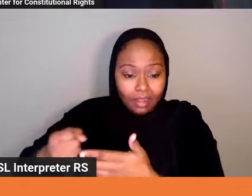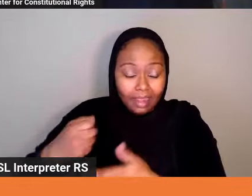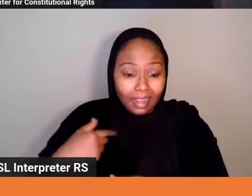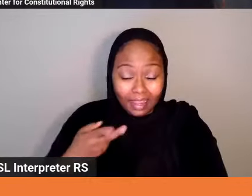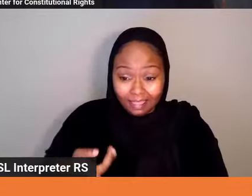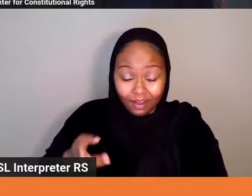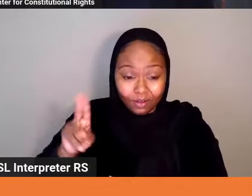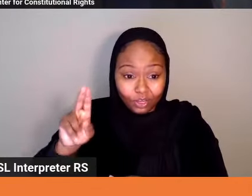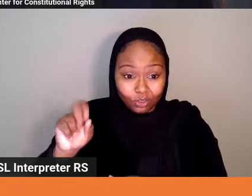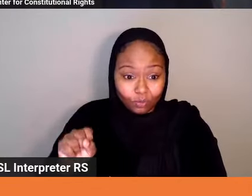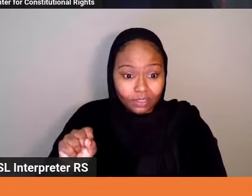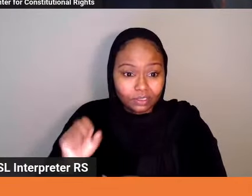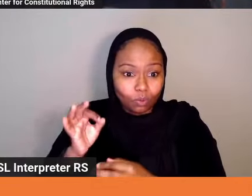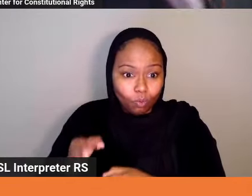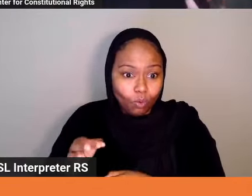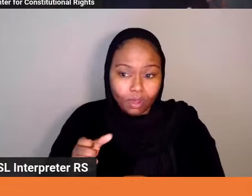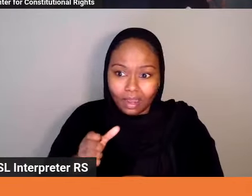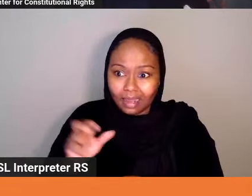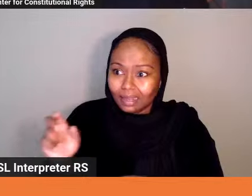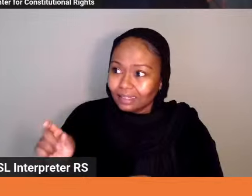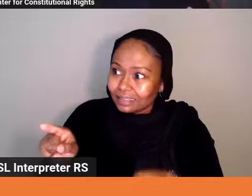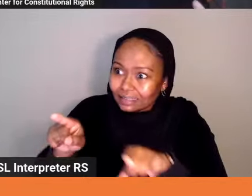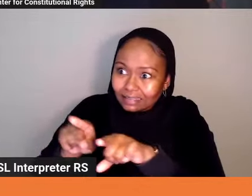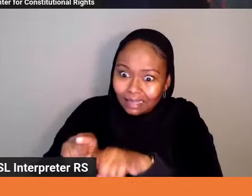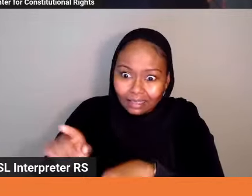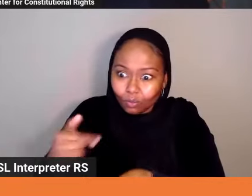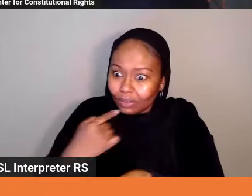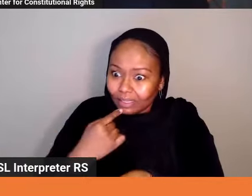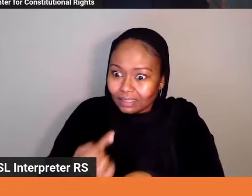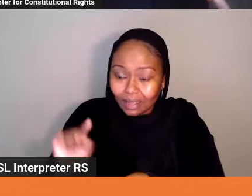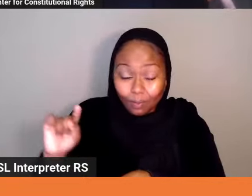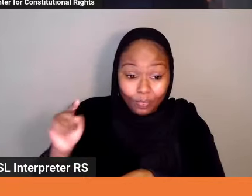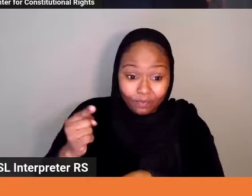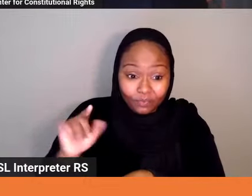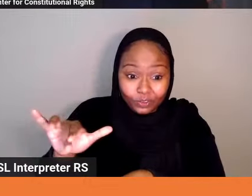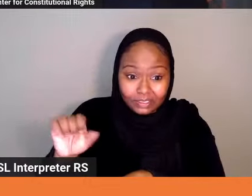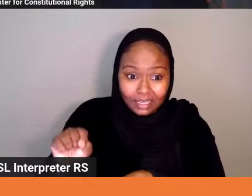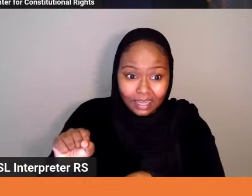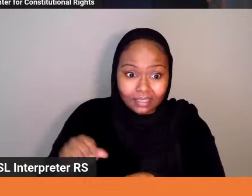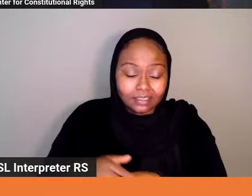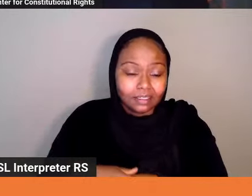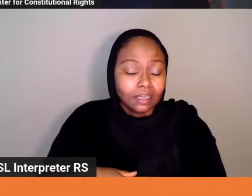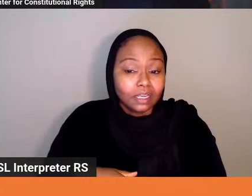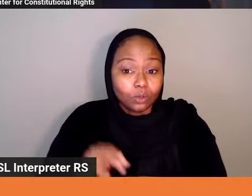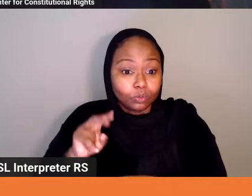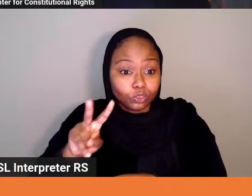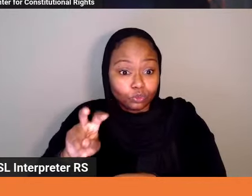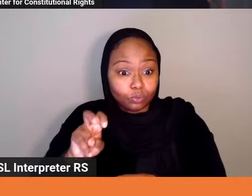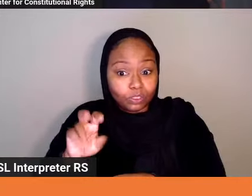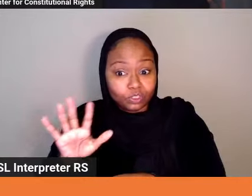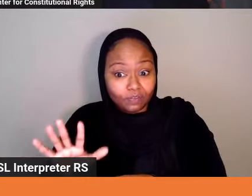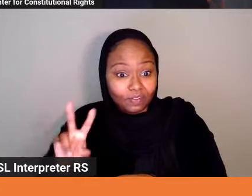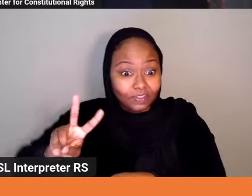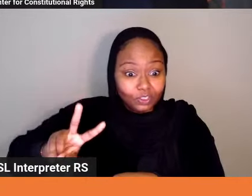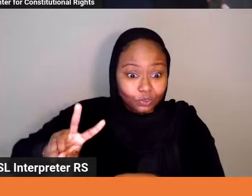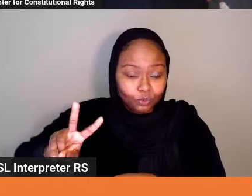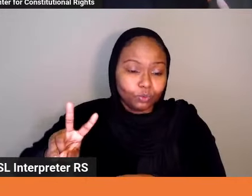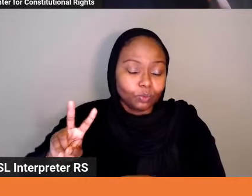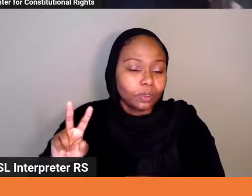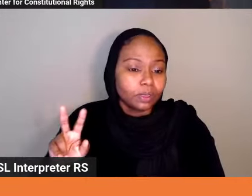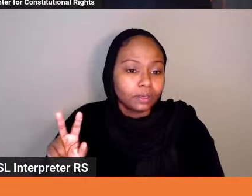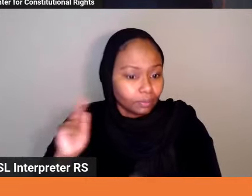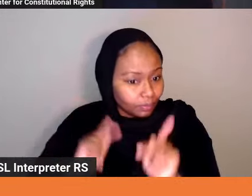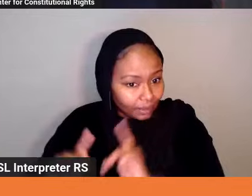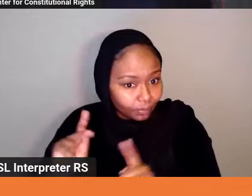what Mansoor said about in the case of the first case, on behalf of 252 people,